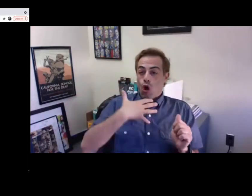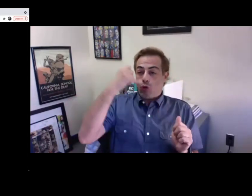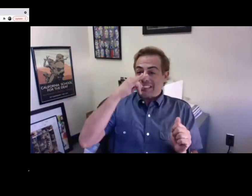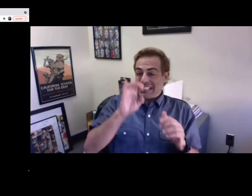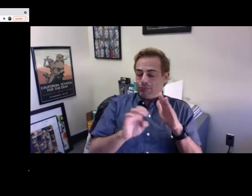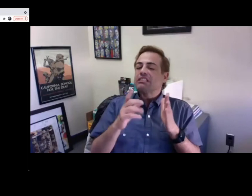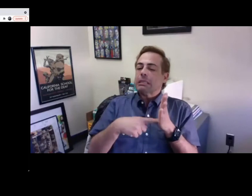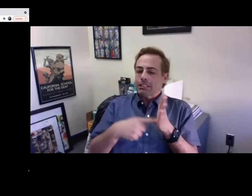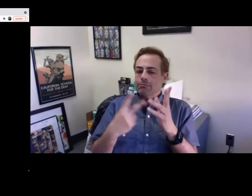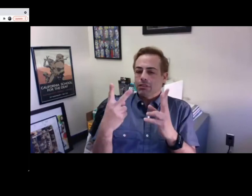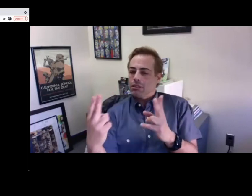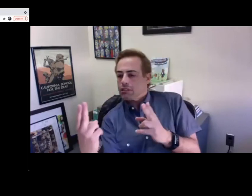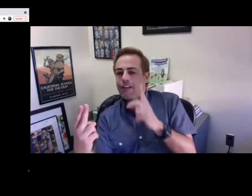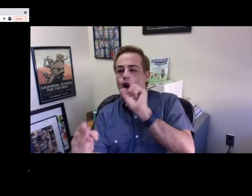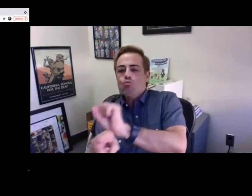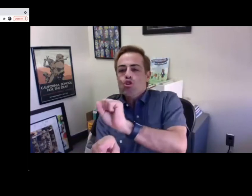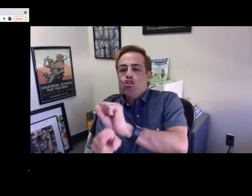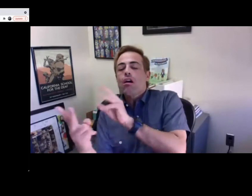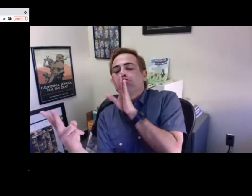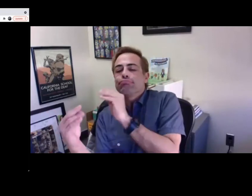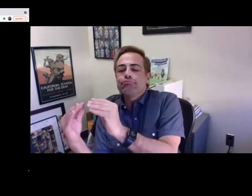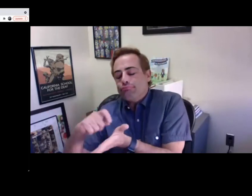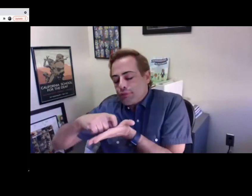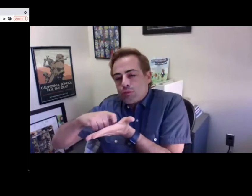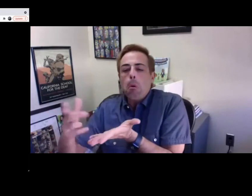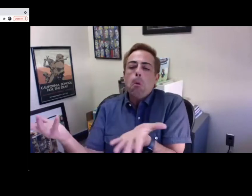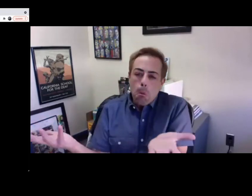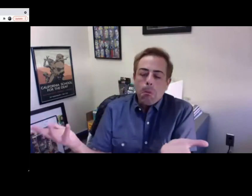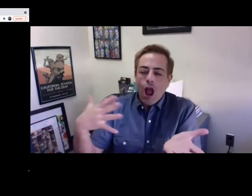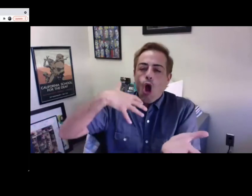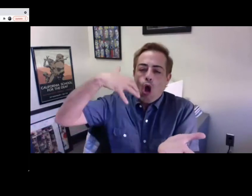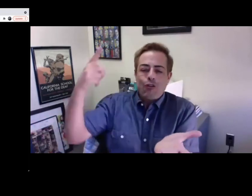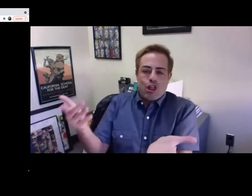when to use your voice. With our older kids in elementary school, sometimes we